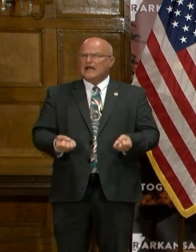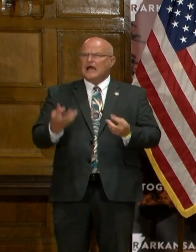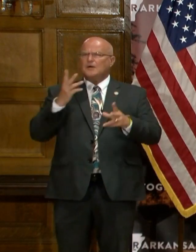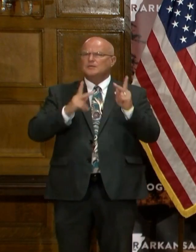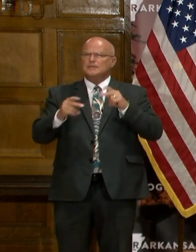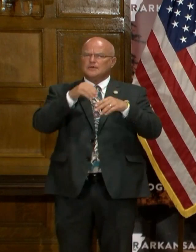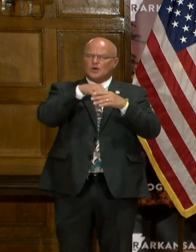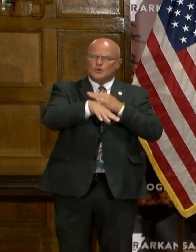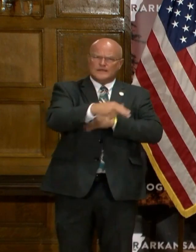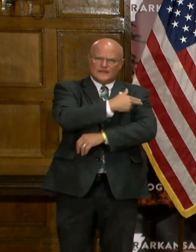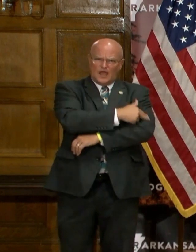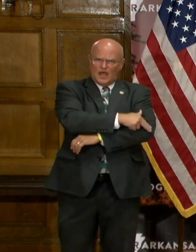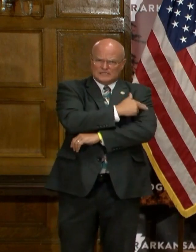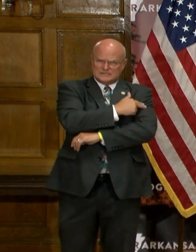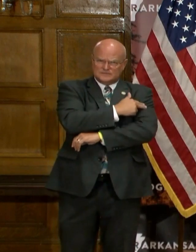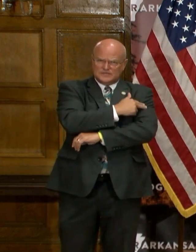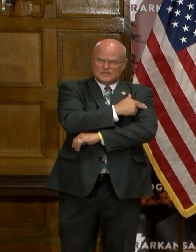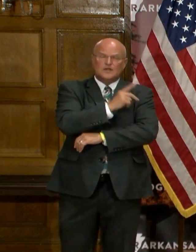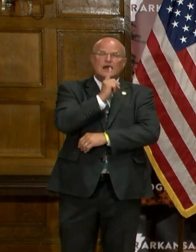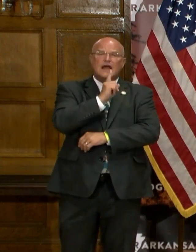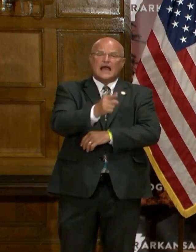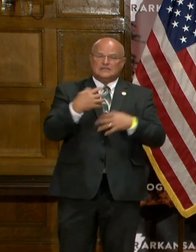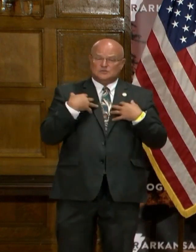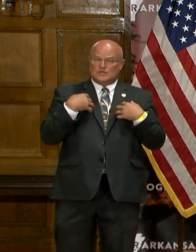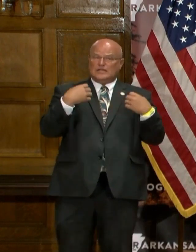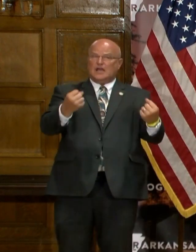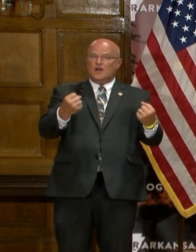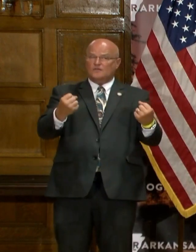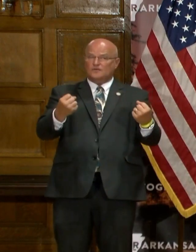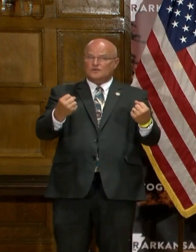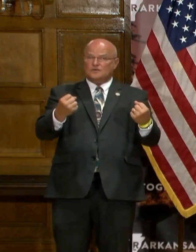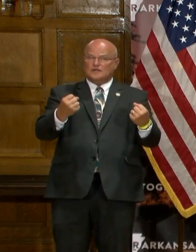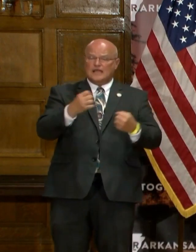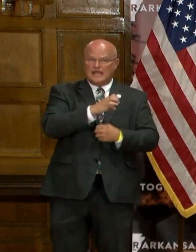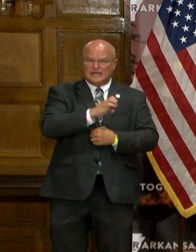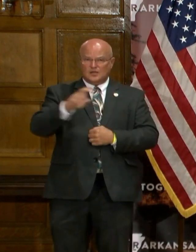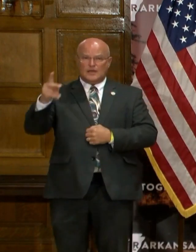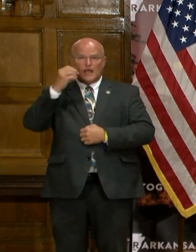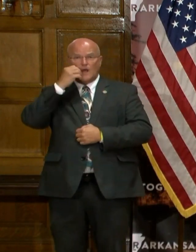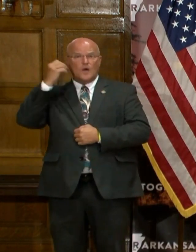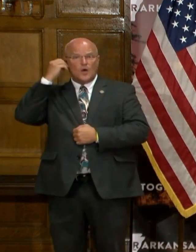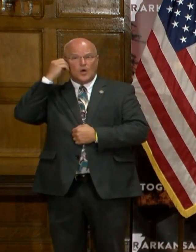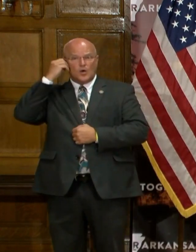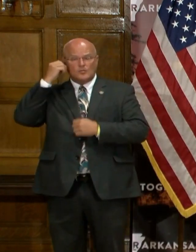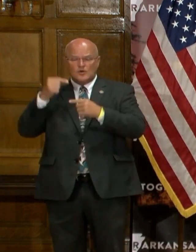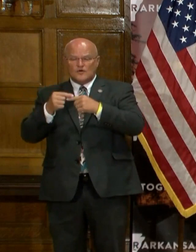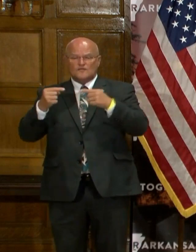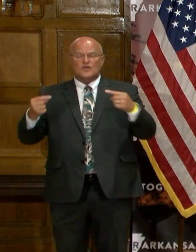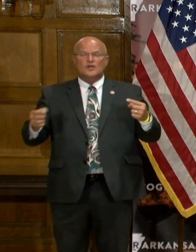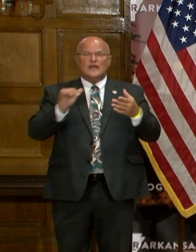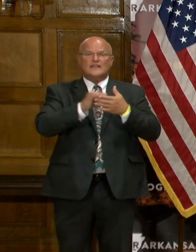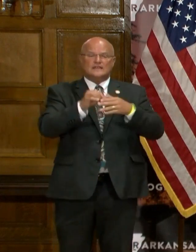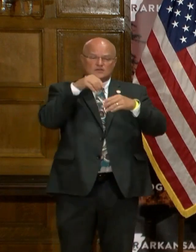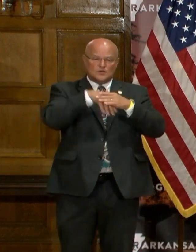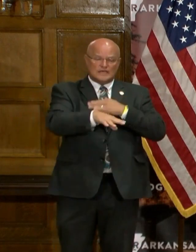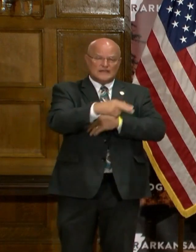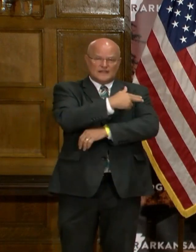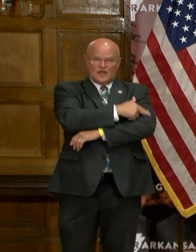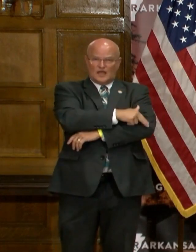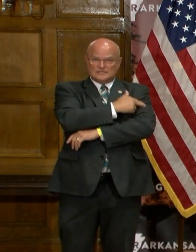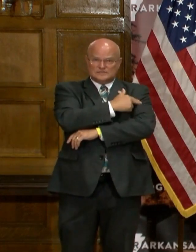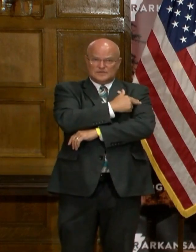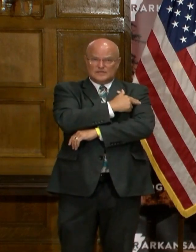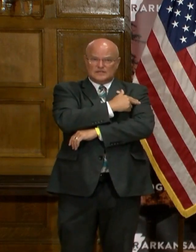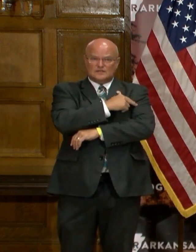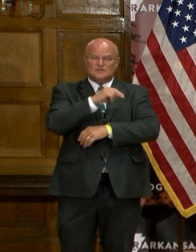that go into the hospitals actually recover from the hospitals and go home versus those that go